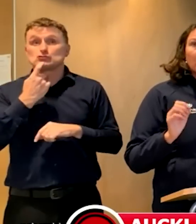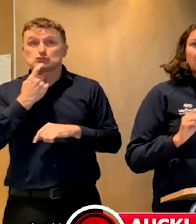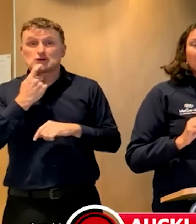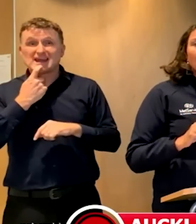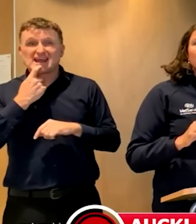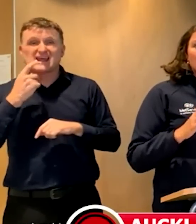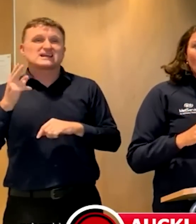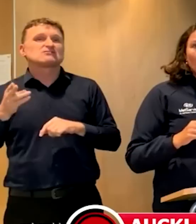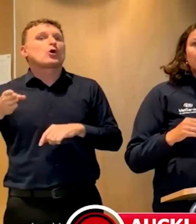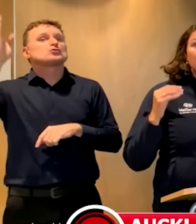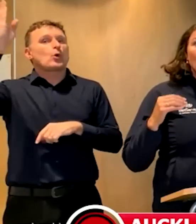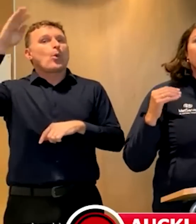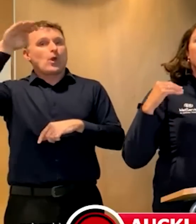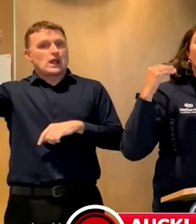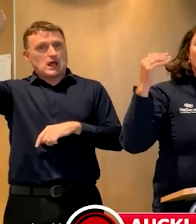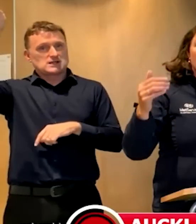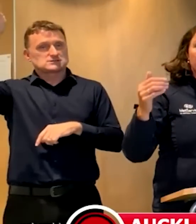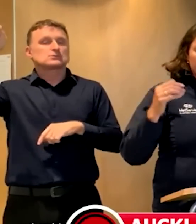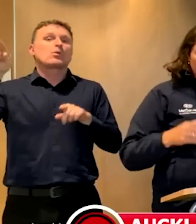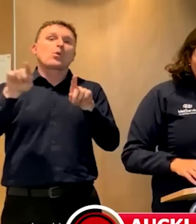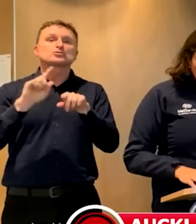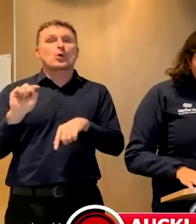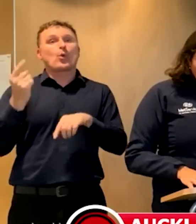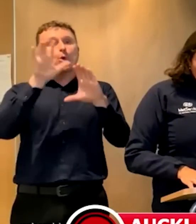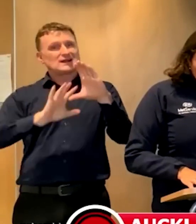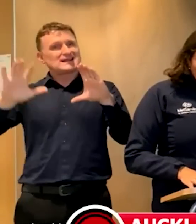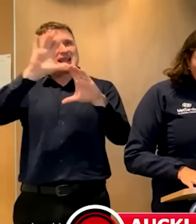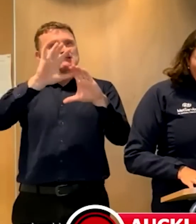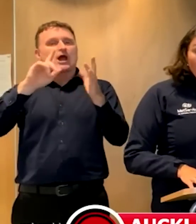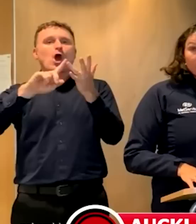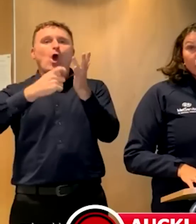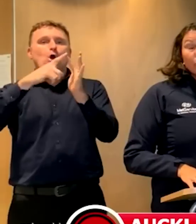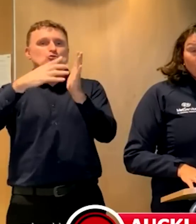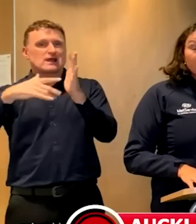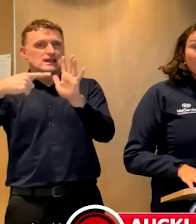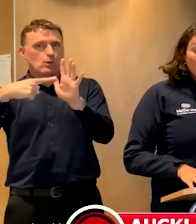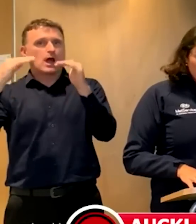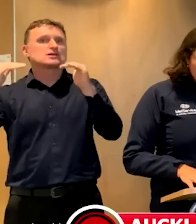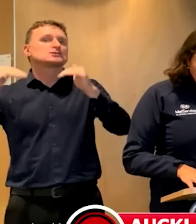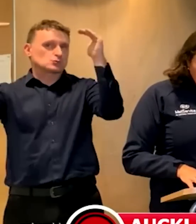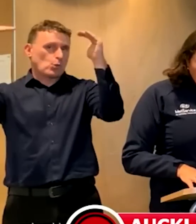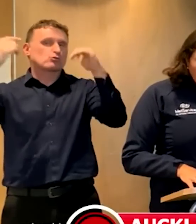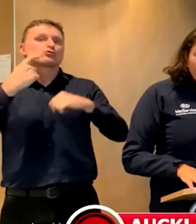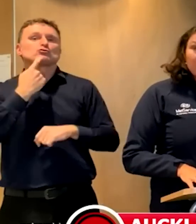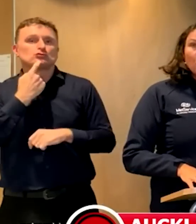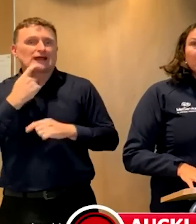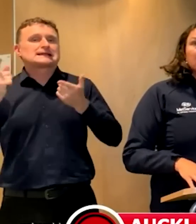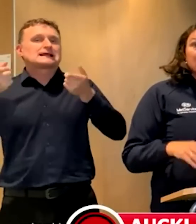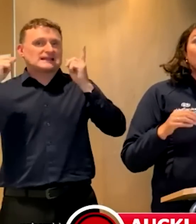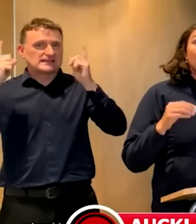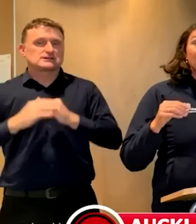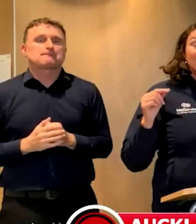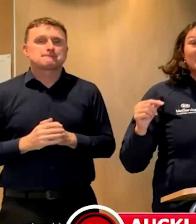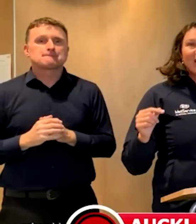warning for Auckland, which is Auckland north of Orewa. For Auckland north of Orewa, the